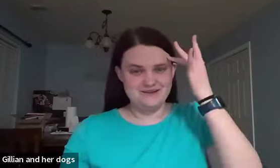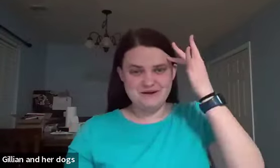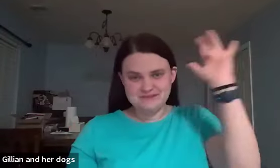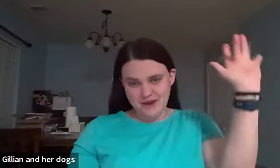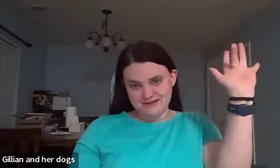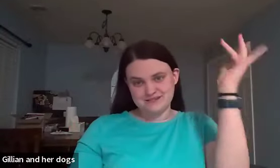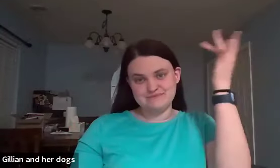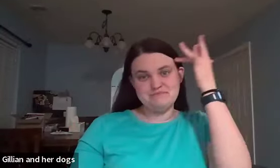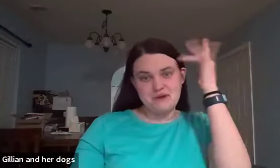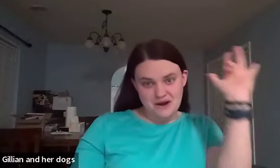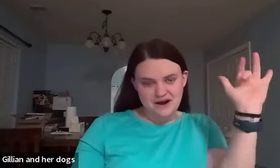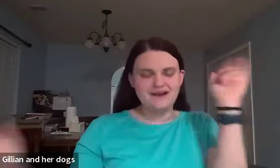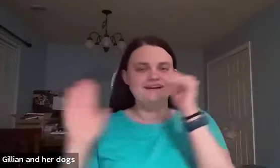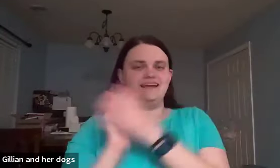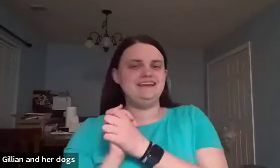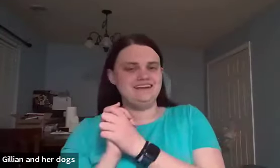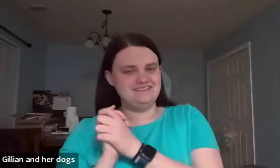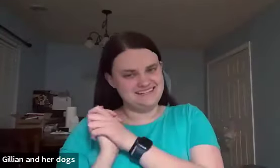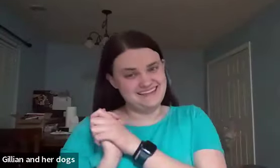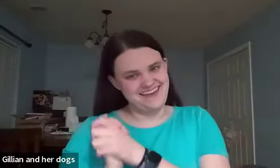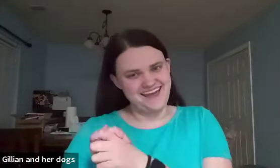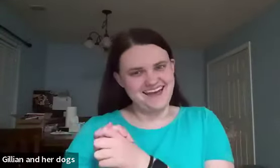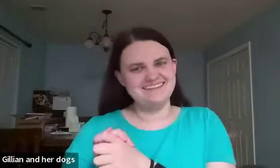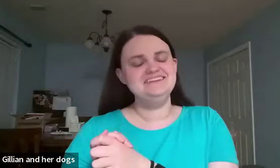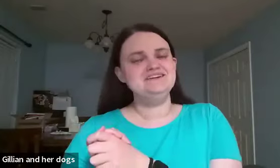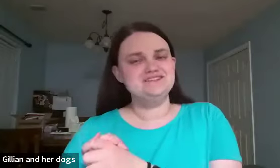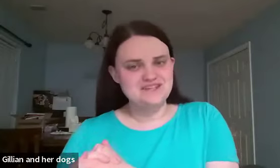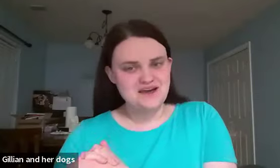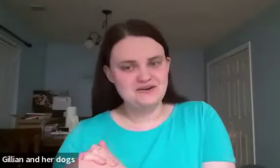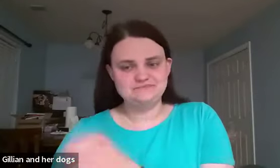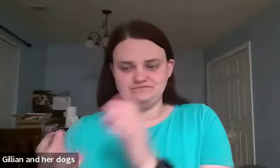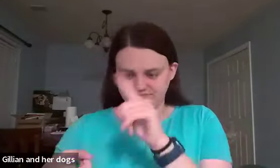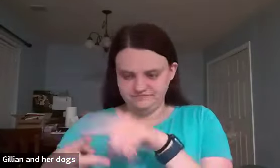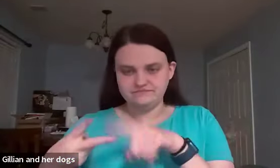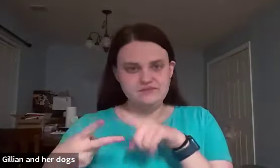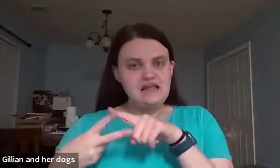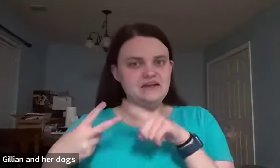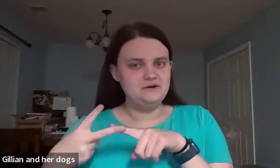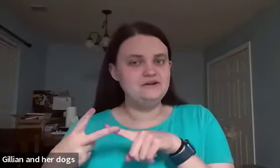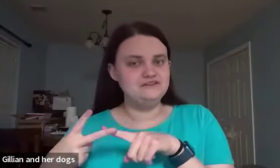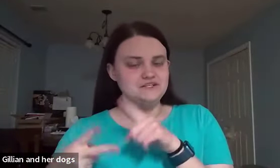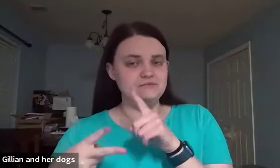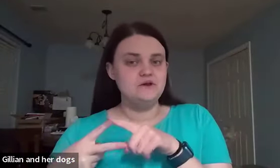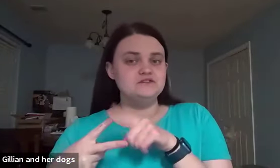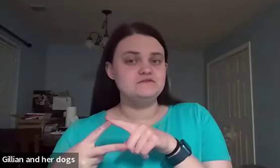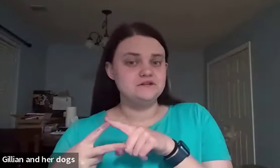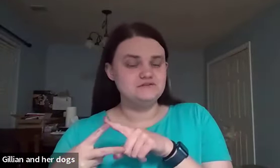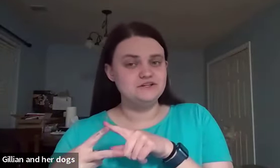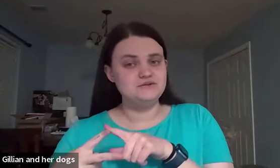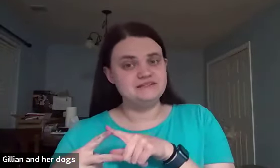talk about spot smart and things like that. So here are the two. So the first one we're gonna do